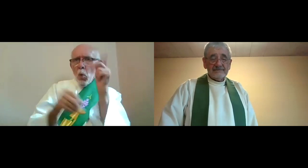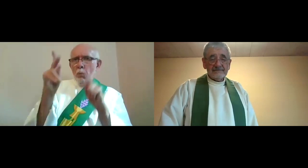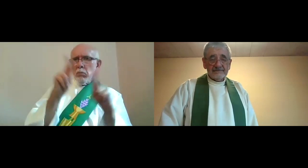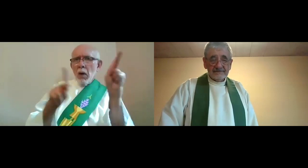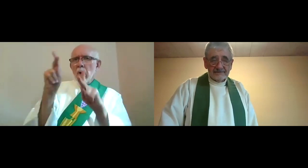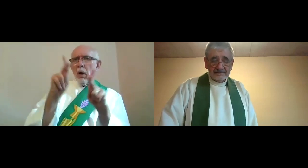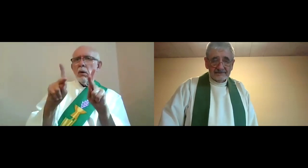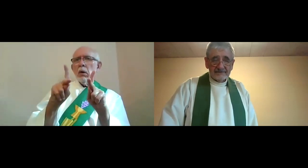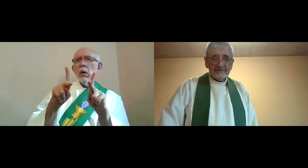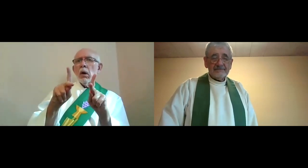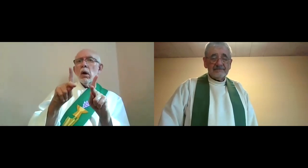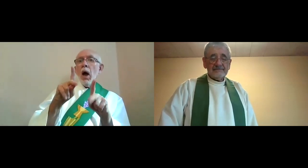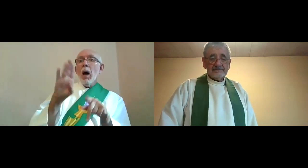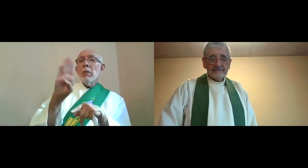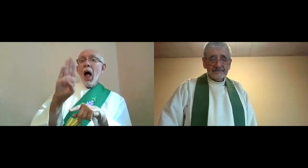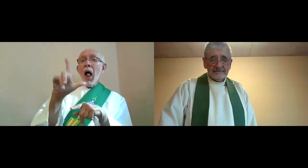support for the poor,